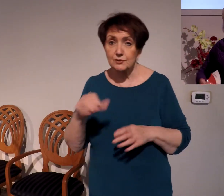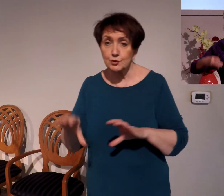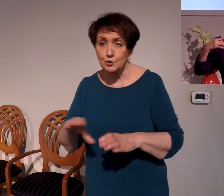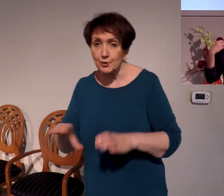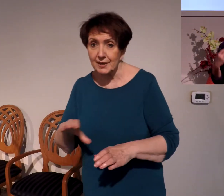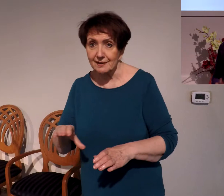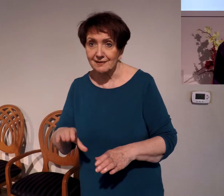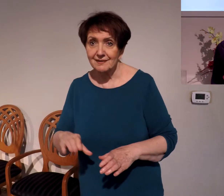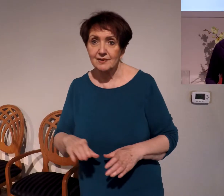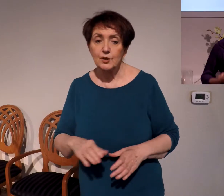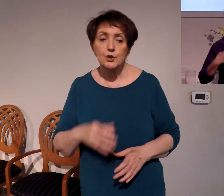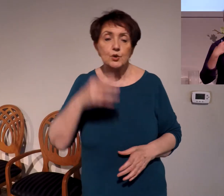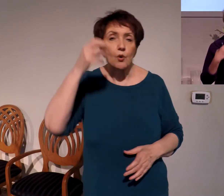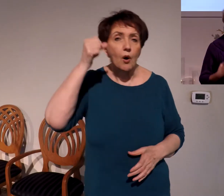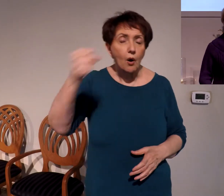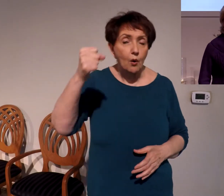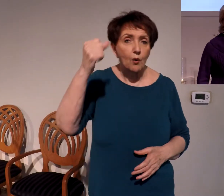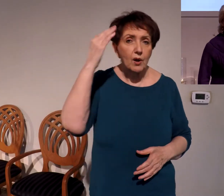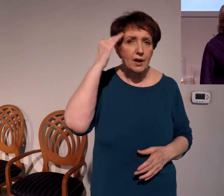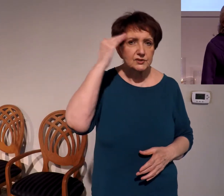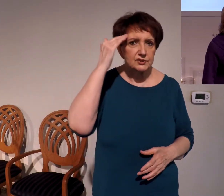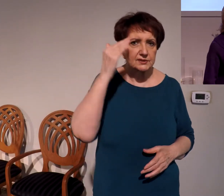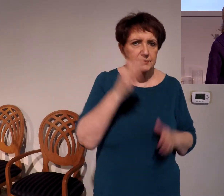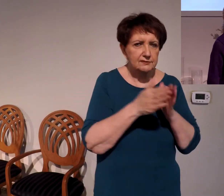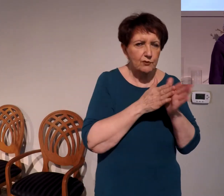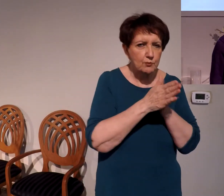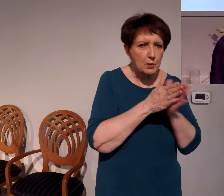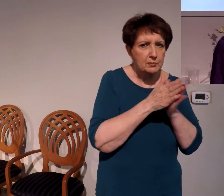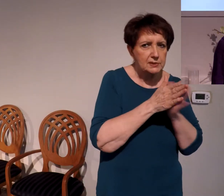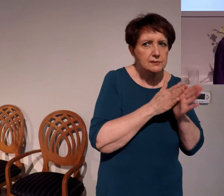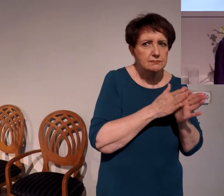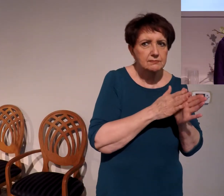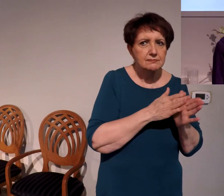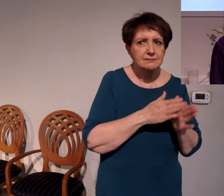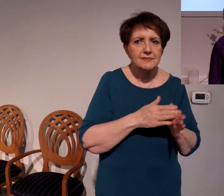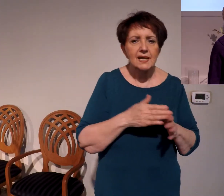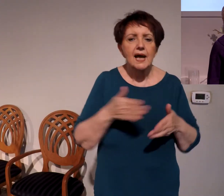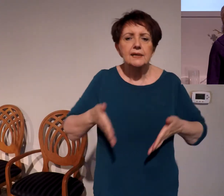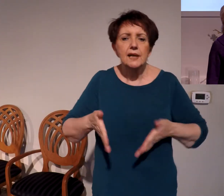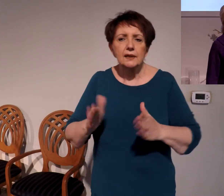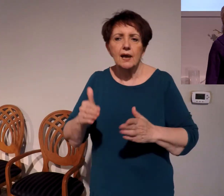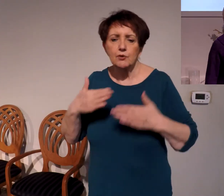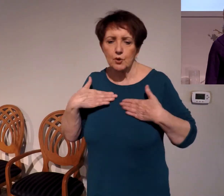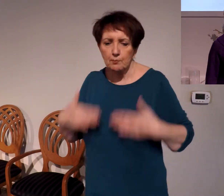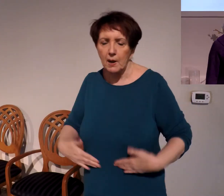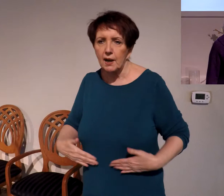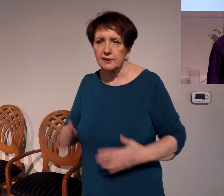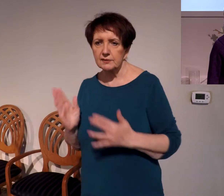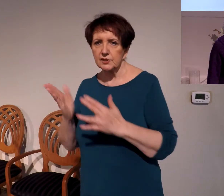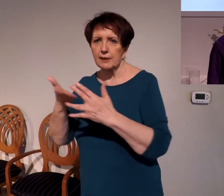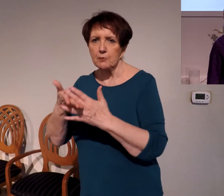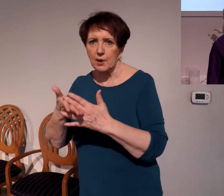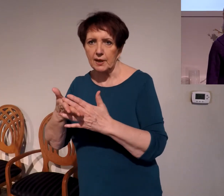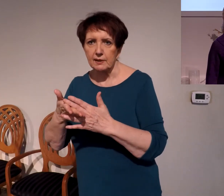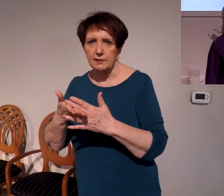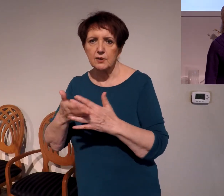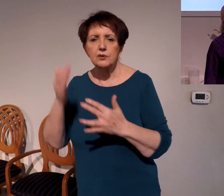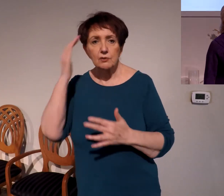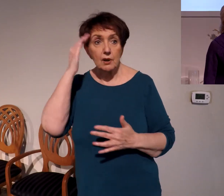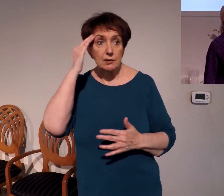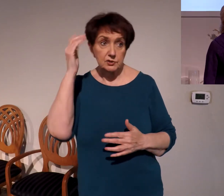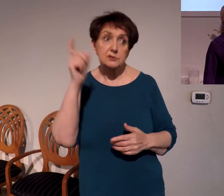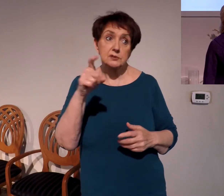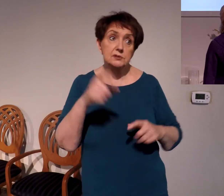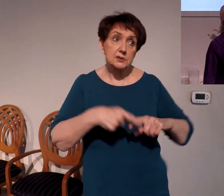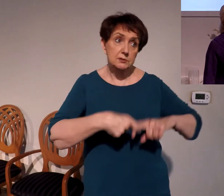momentum while we're allowing our physicality to take a break, and yet still, even our consciousness needs a break to think about